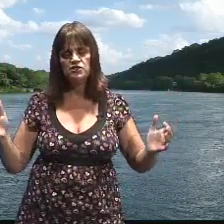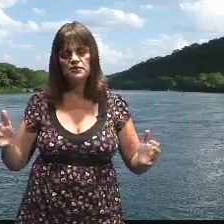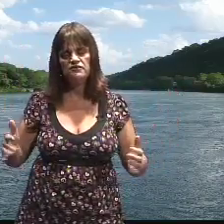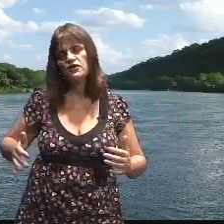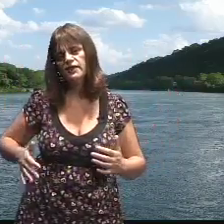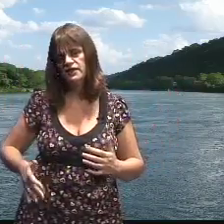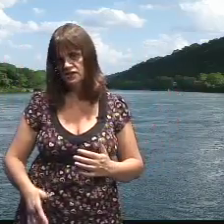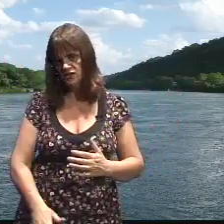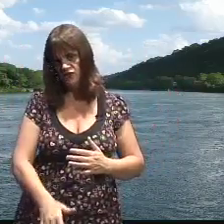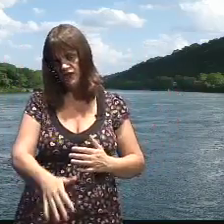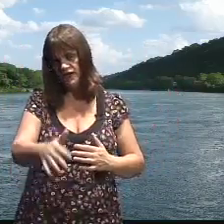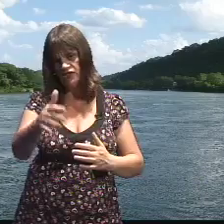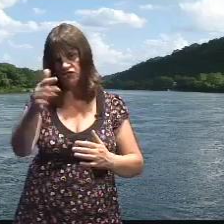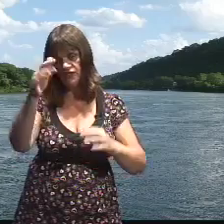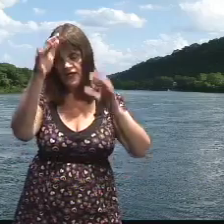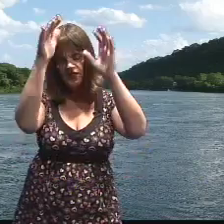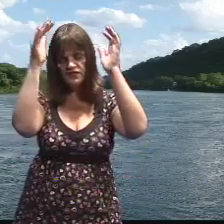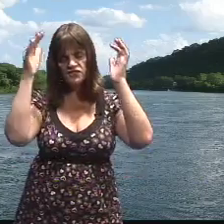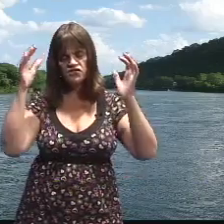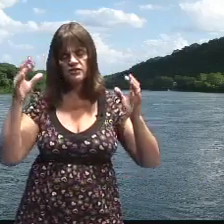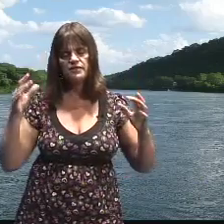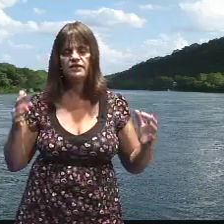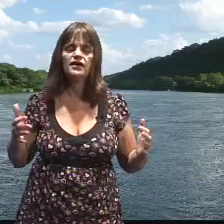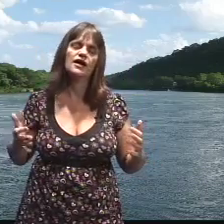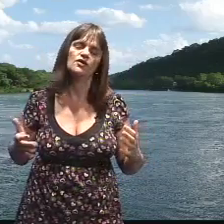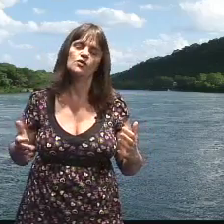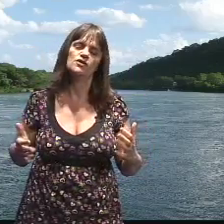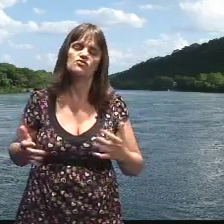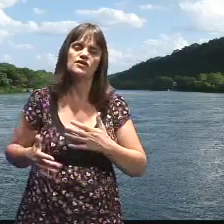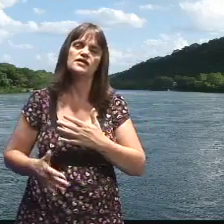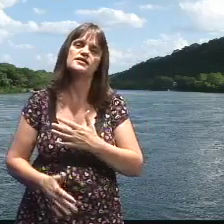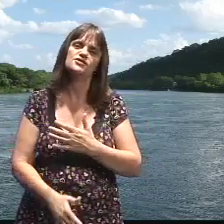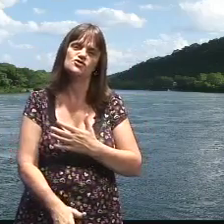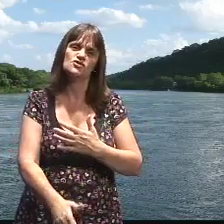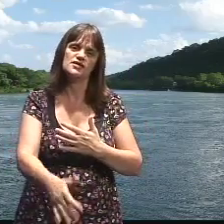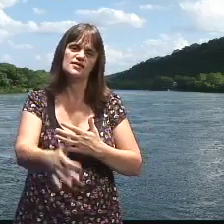me very easily financially. This is something that I would really enjoy.